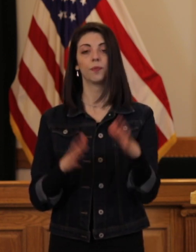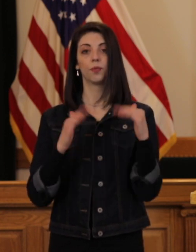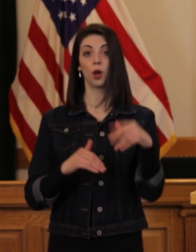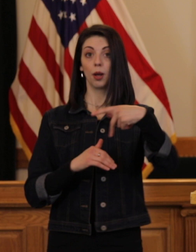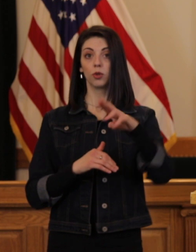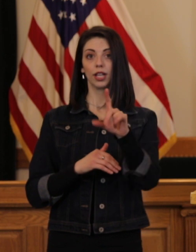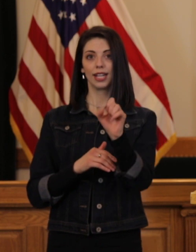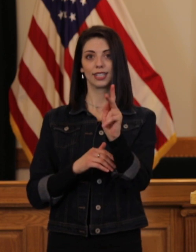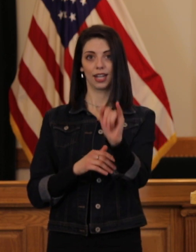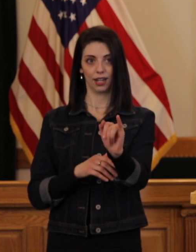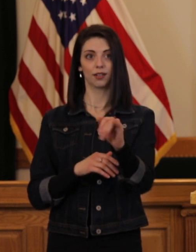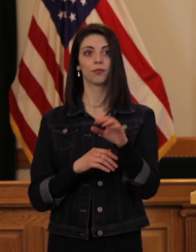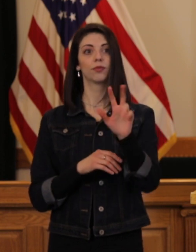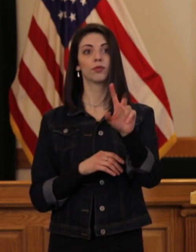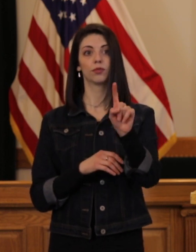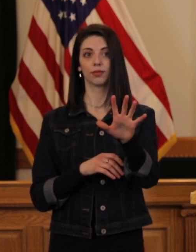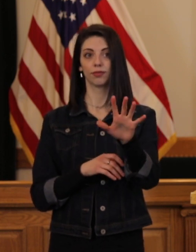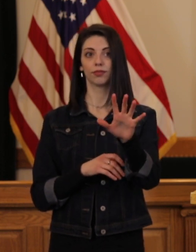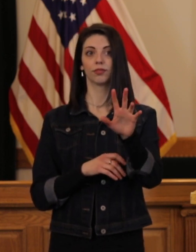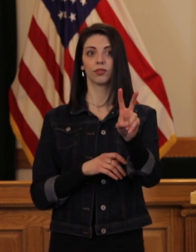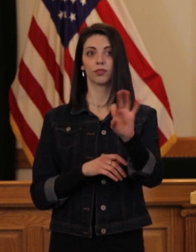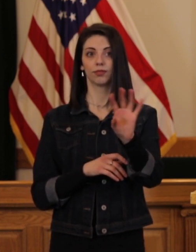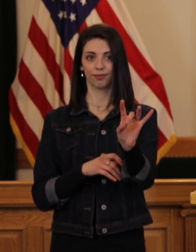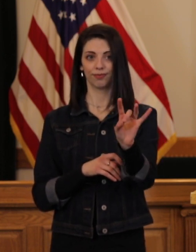315-349-8300. Or Pulaski,